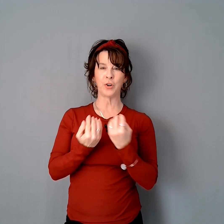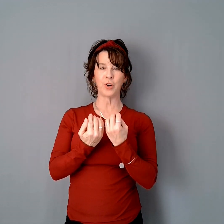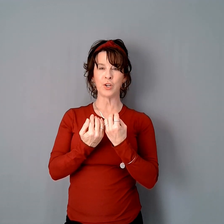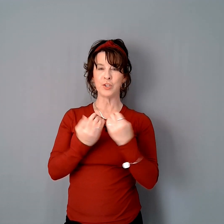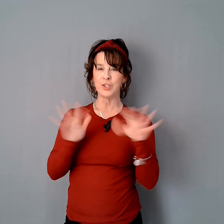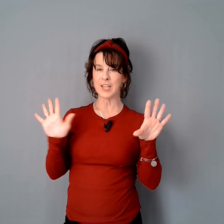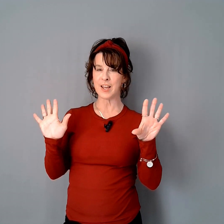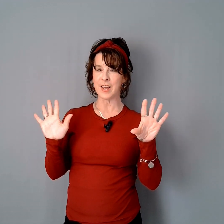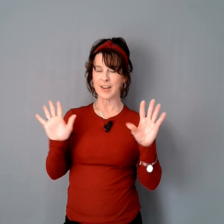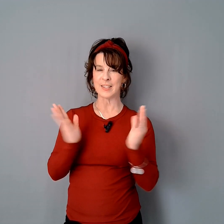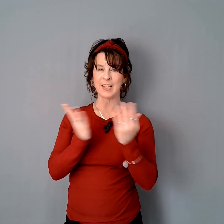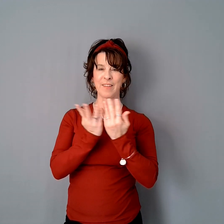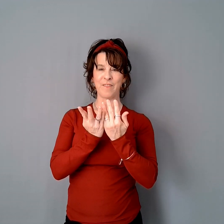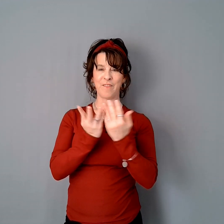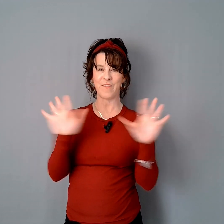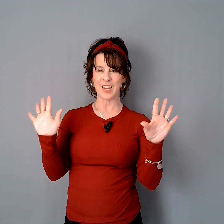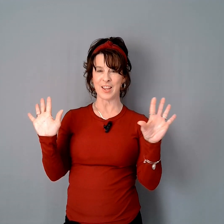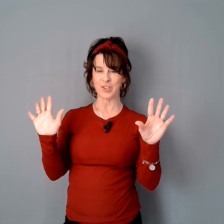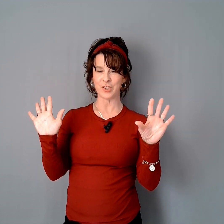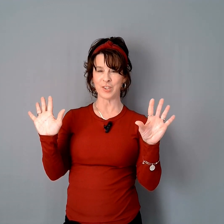you're done. It's like finished.